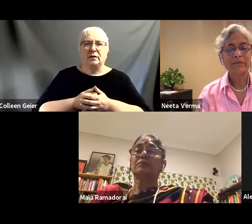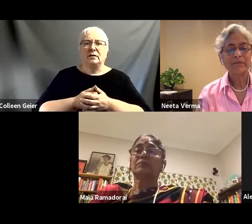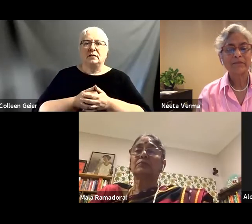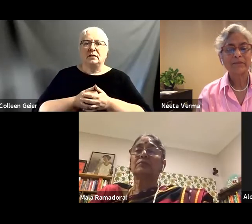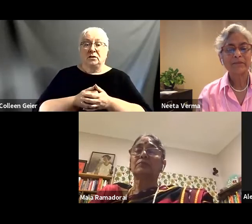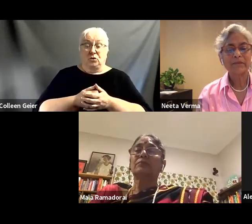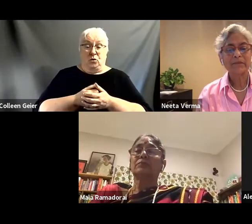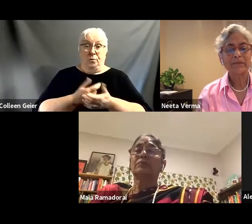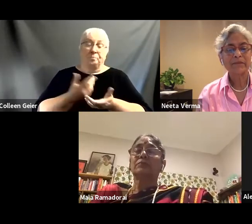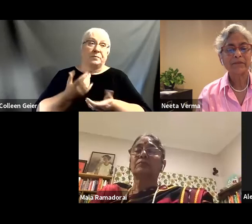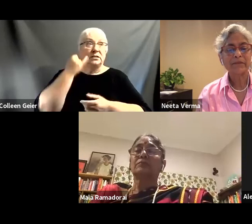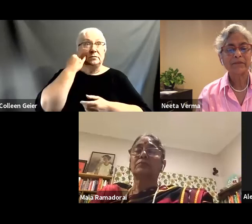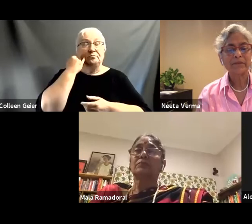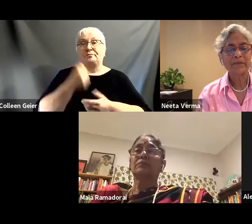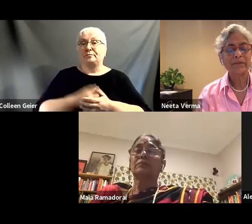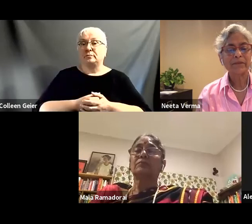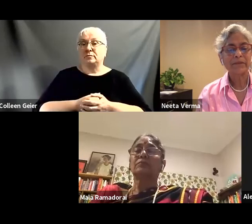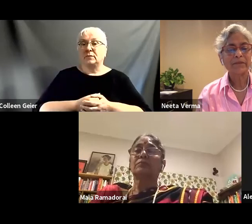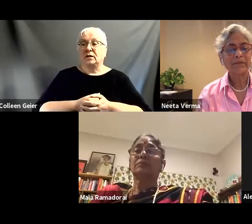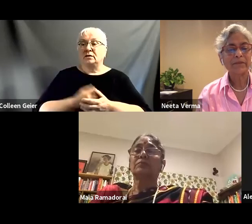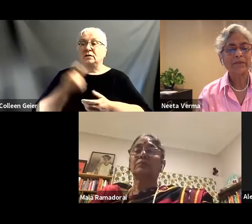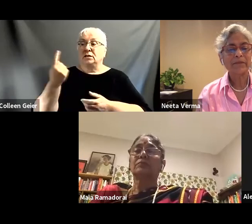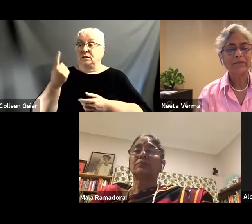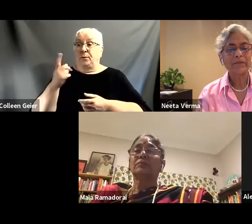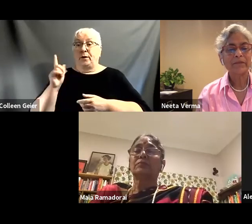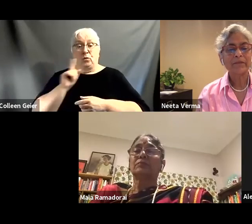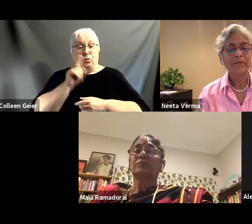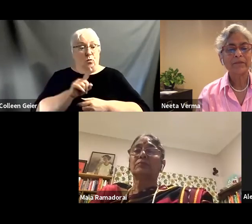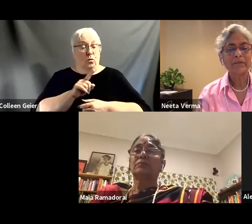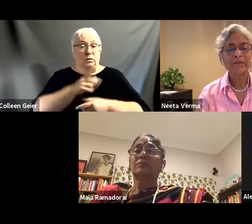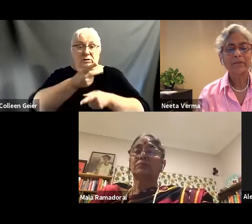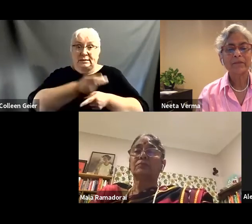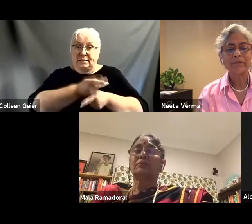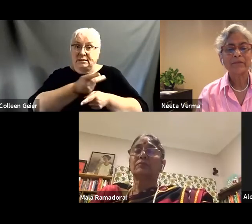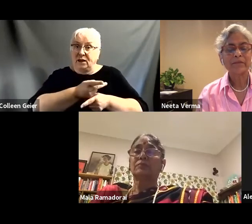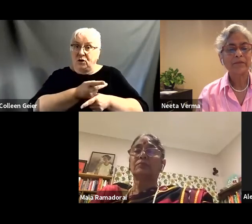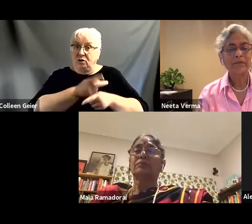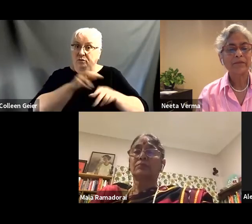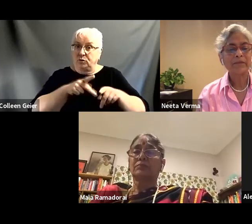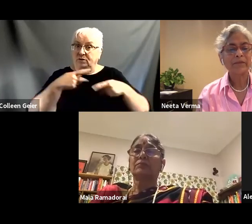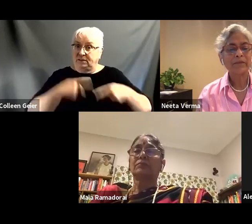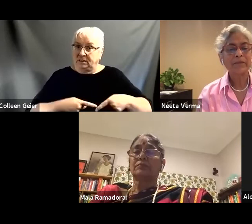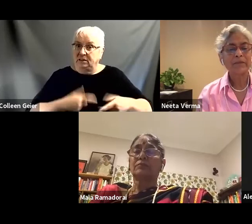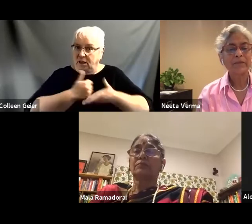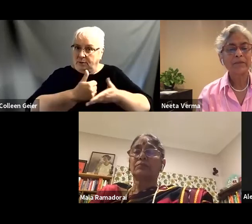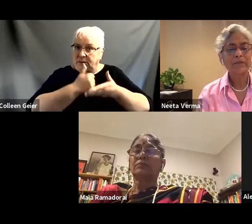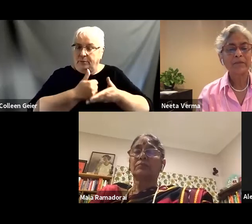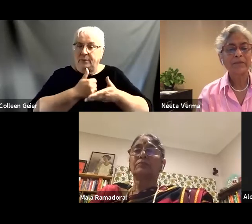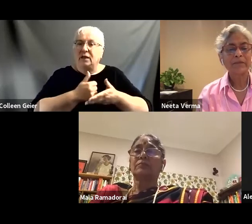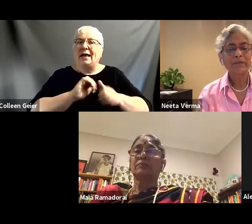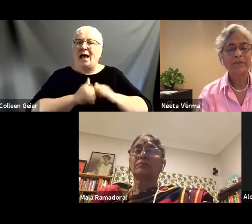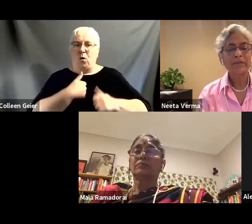person's needs. So say in the instance of a caregiver or an educator, how to be able to handle their needs